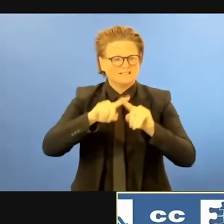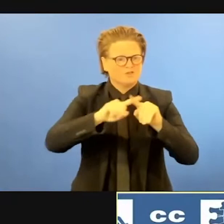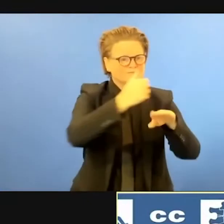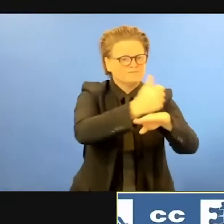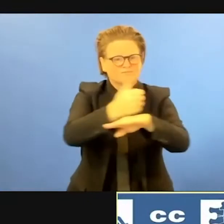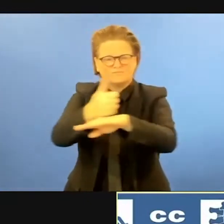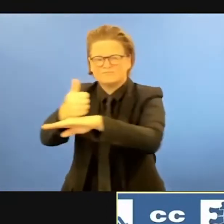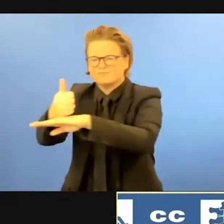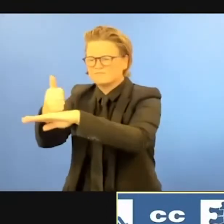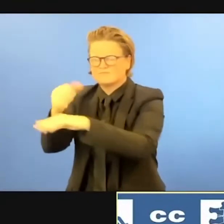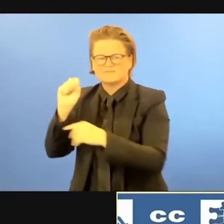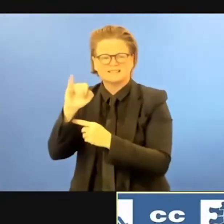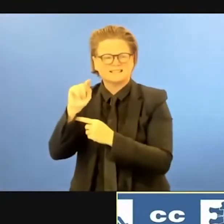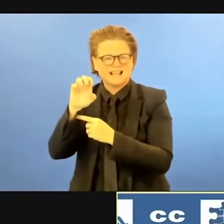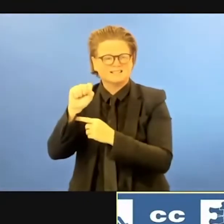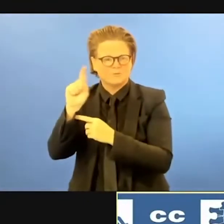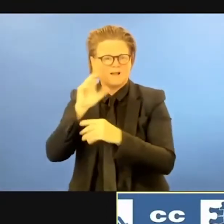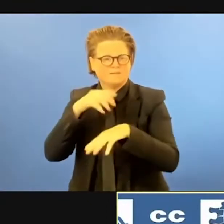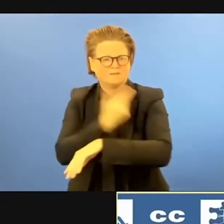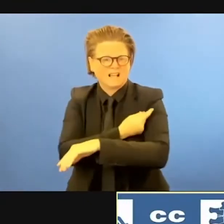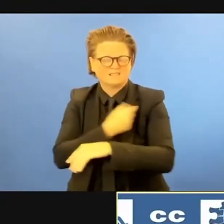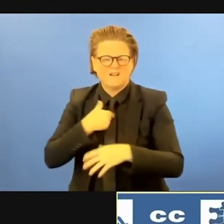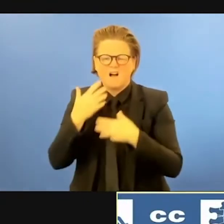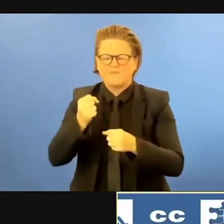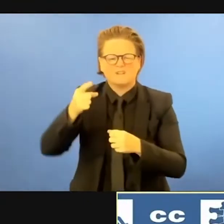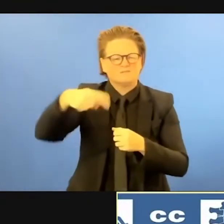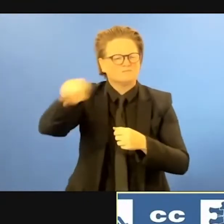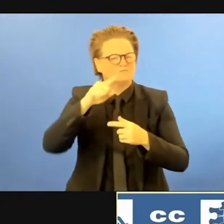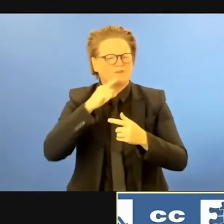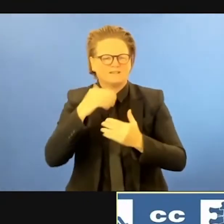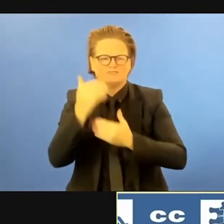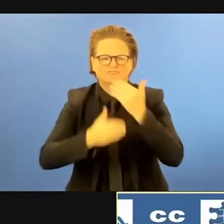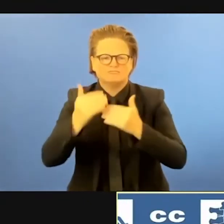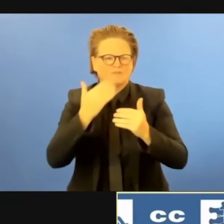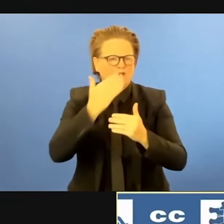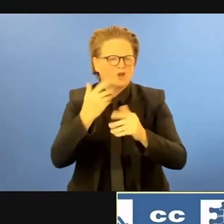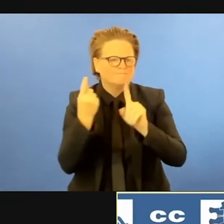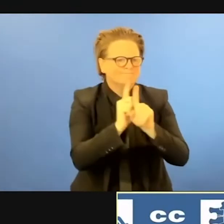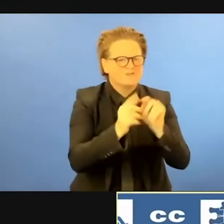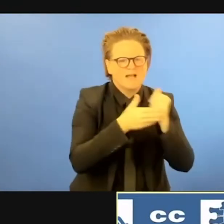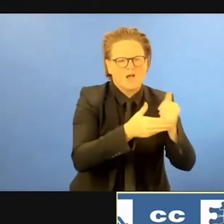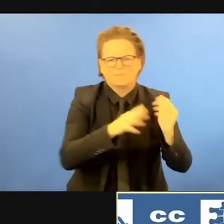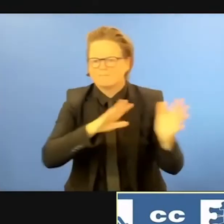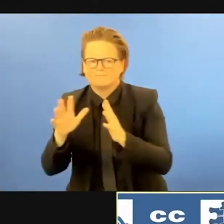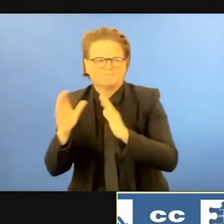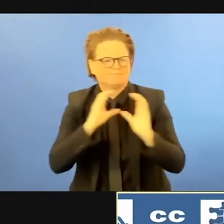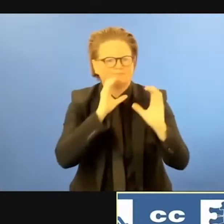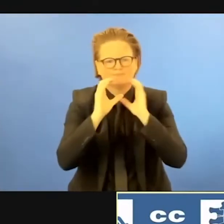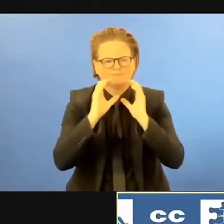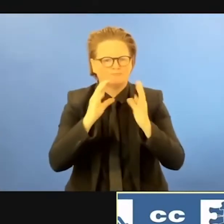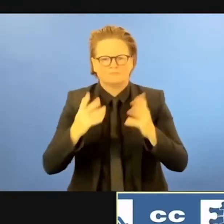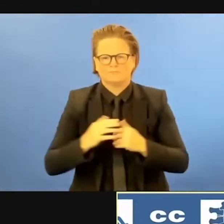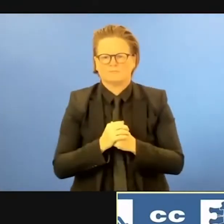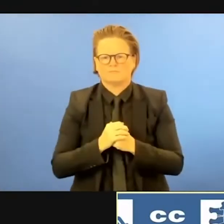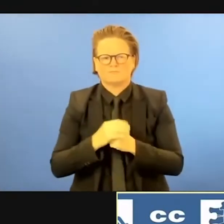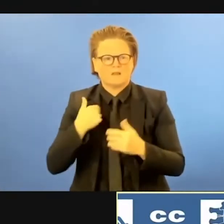a very smooth process from what I've experienced and seen and heard so far. So we've got